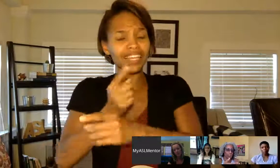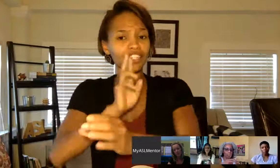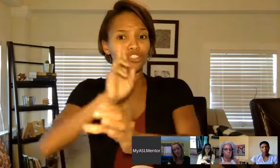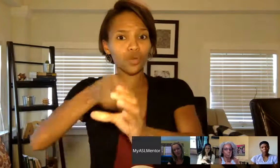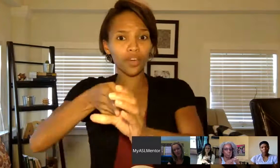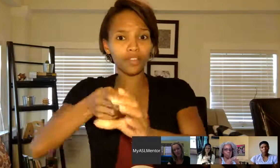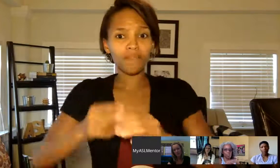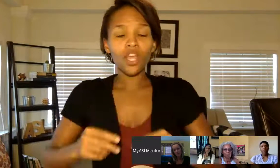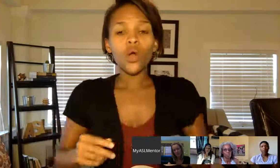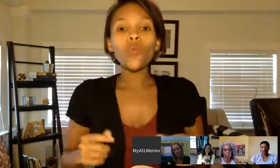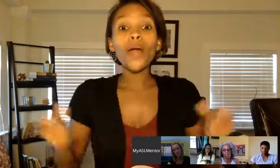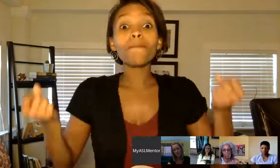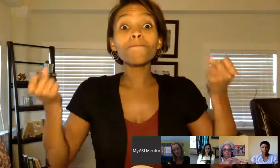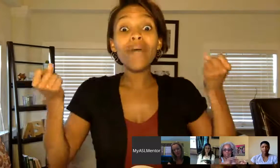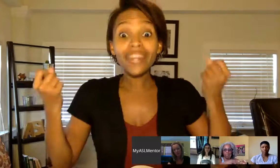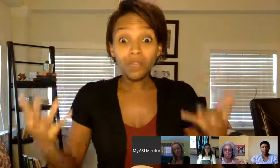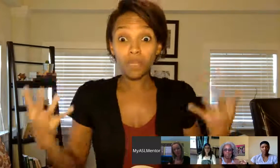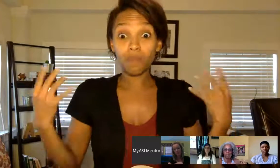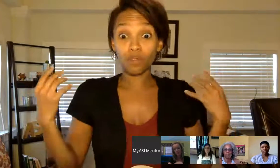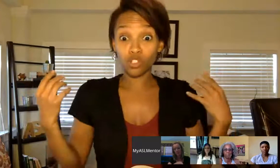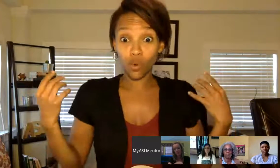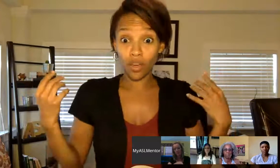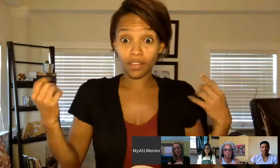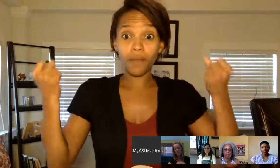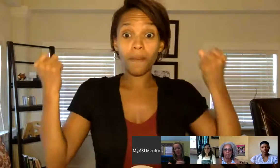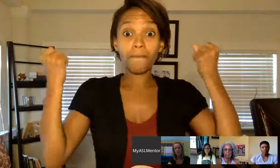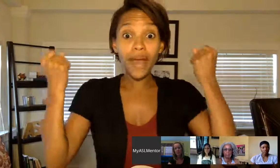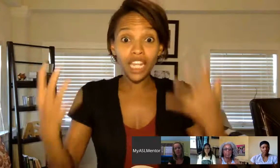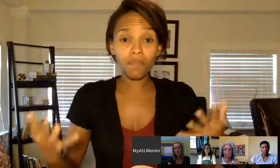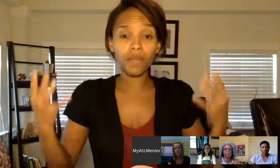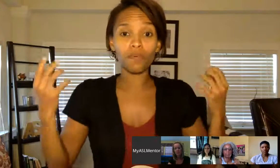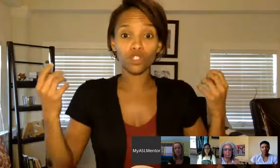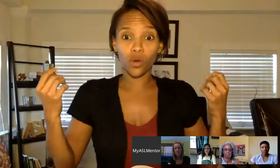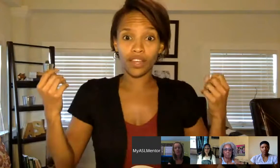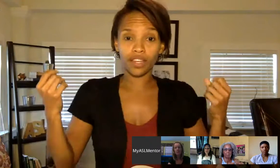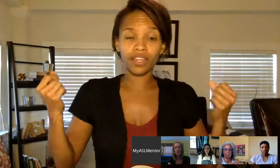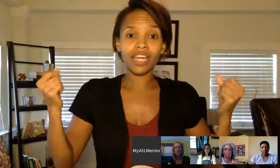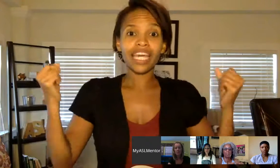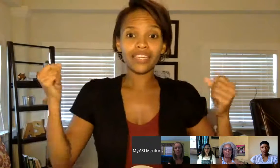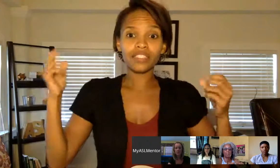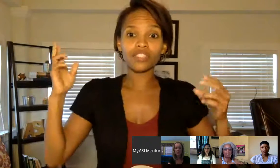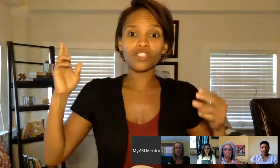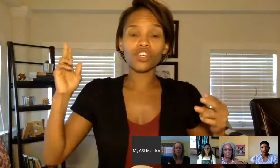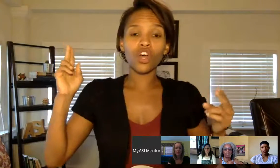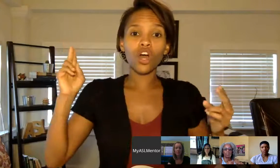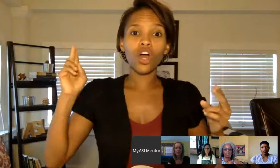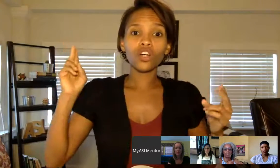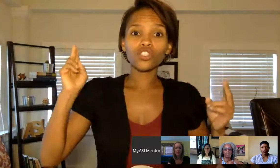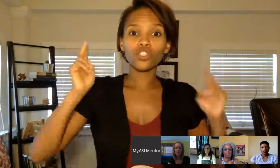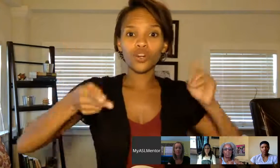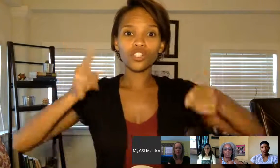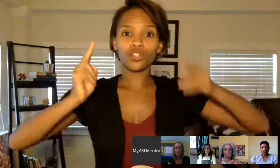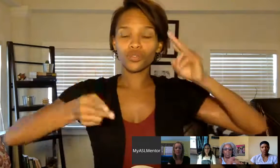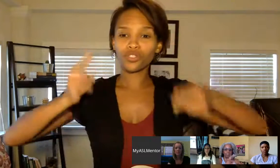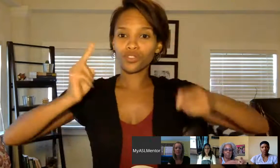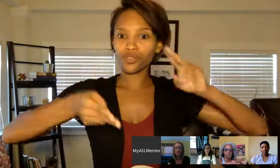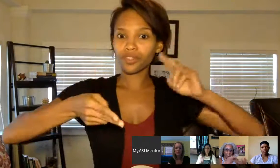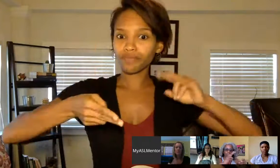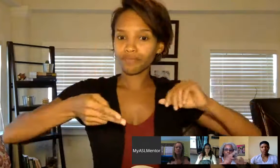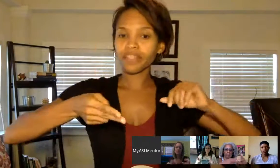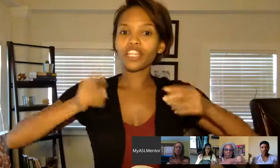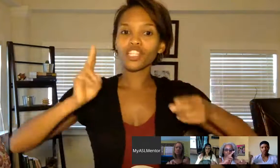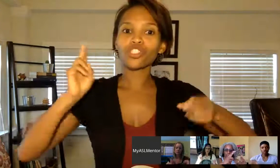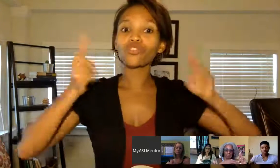it's signed join. When many people join, many people joining is join, join, join, join,